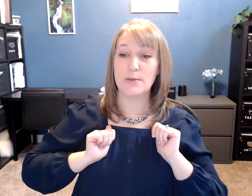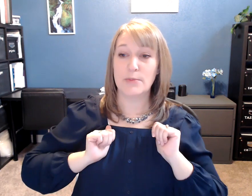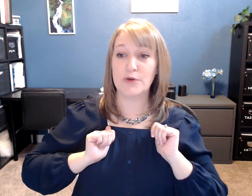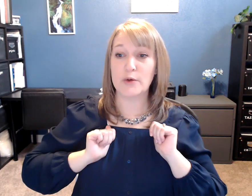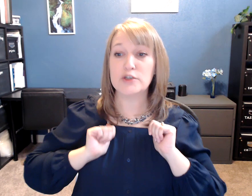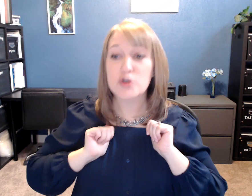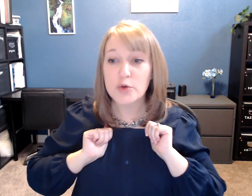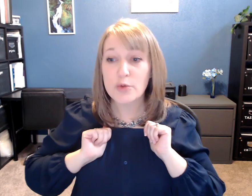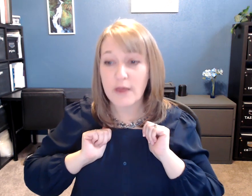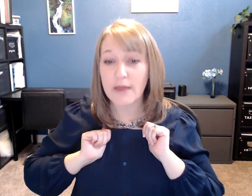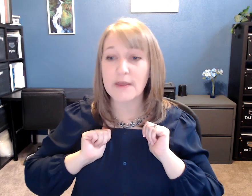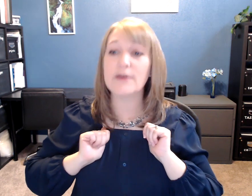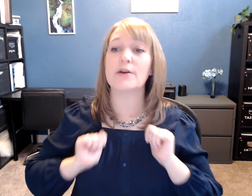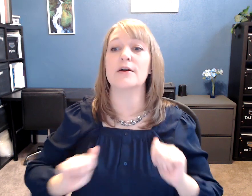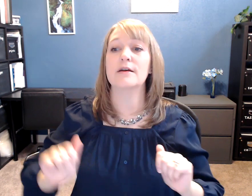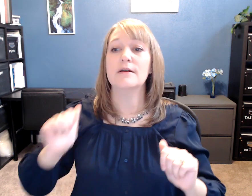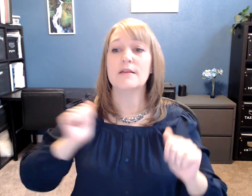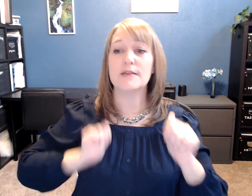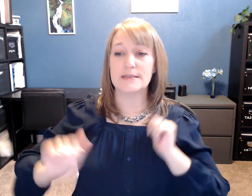but if you're going to the theater, this